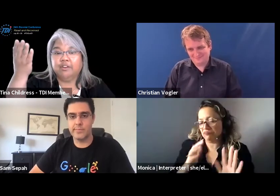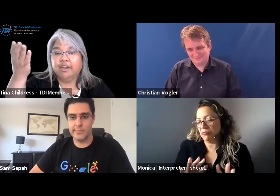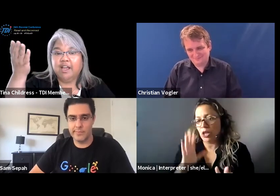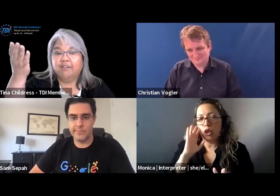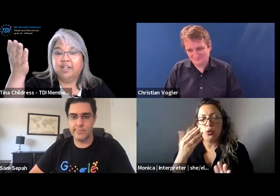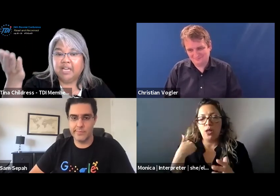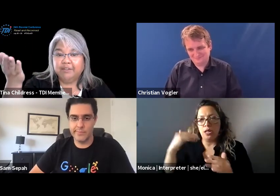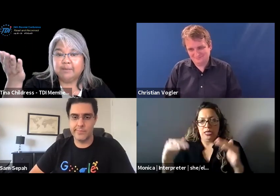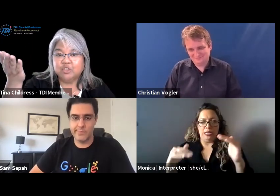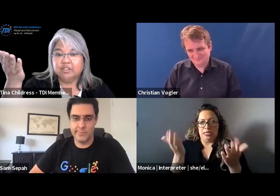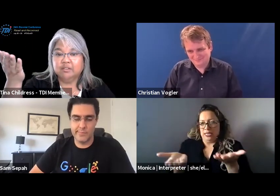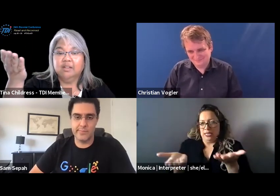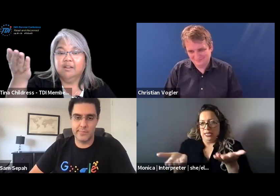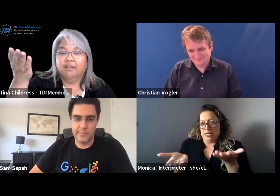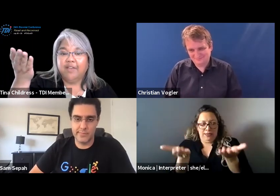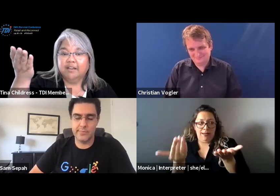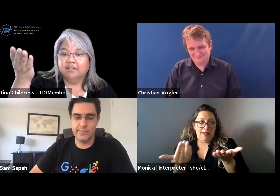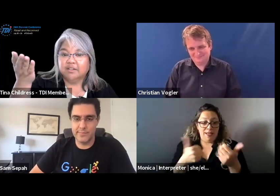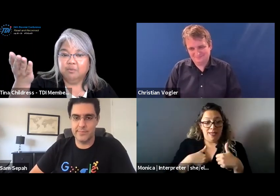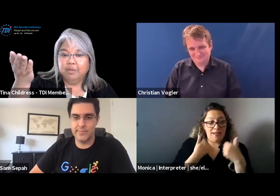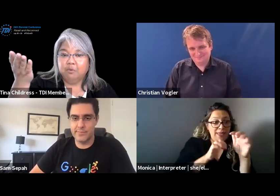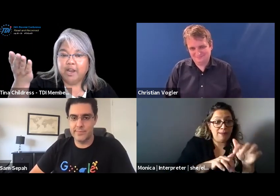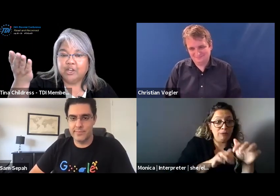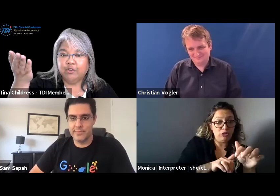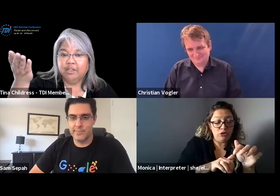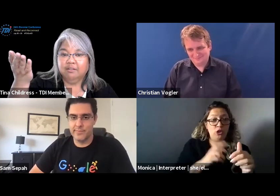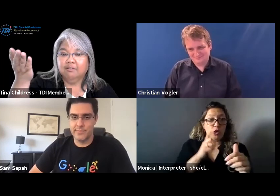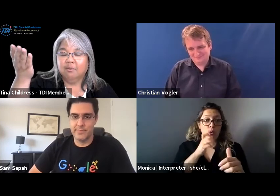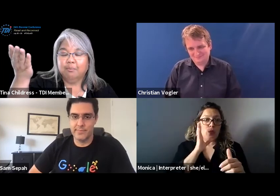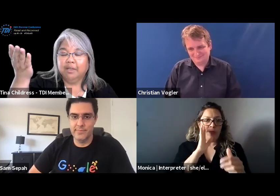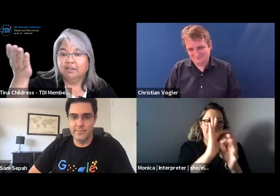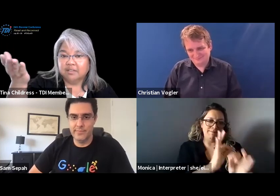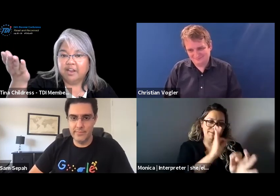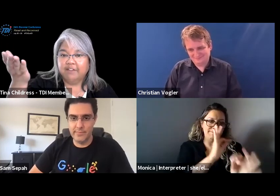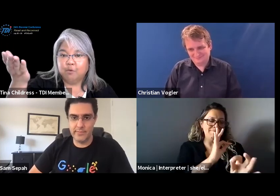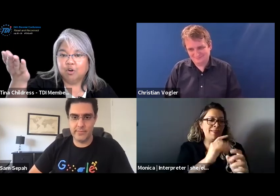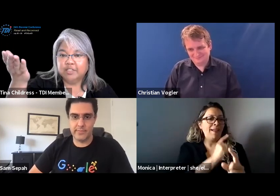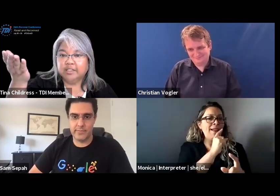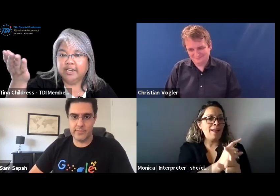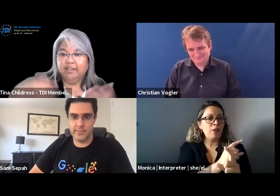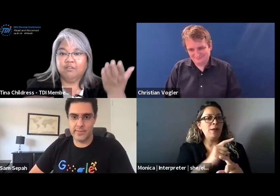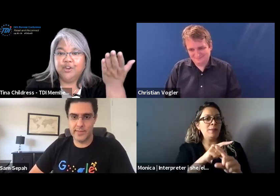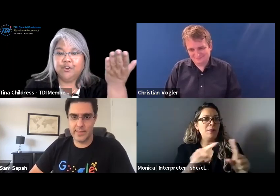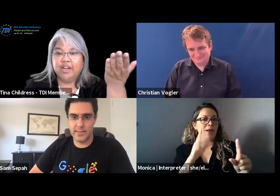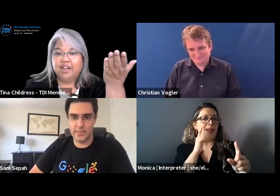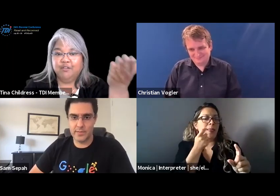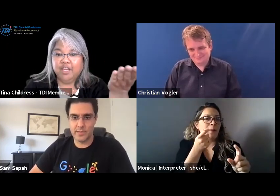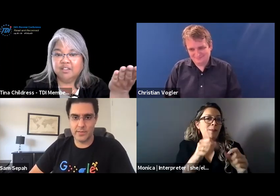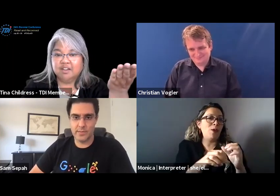going to have a live captioner that is going to be more accurate, but is going to have more of a delay, or you're going to have